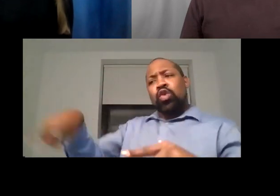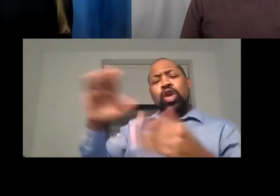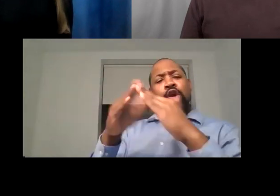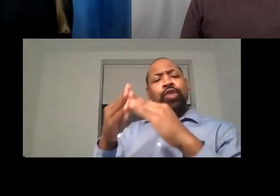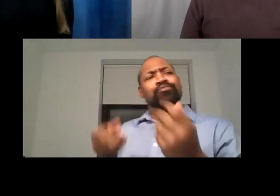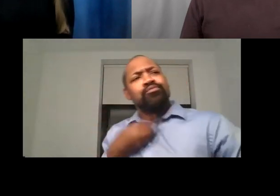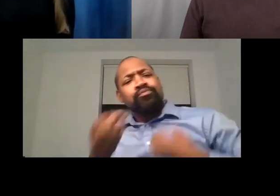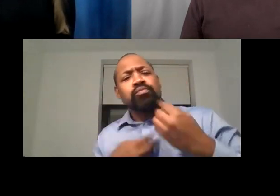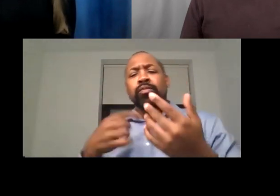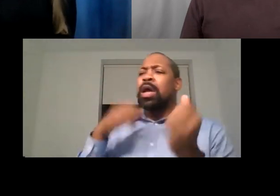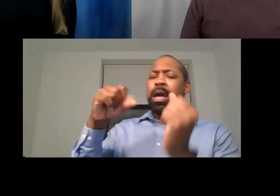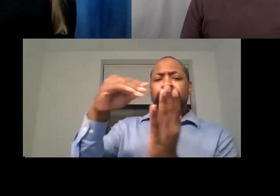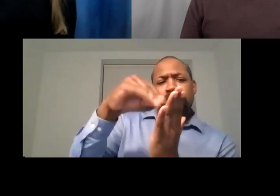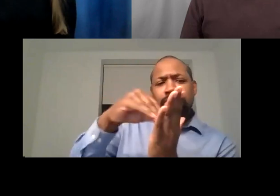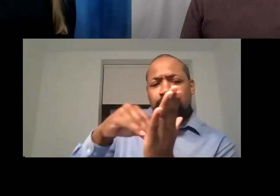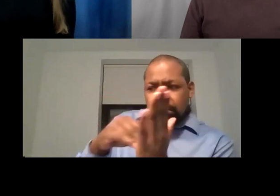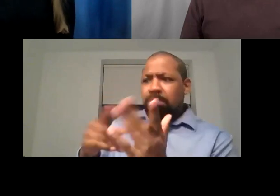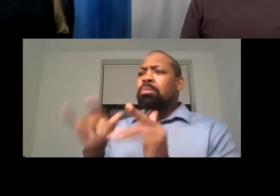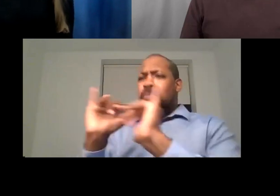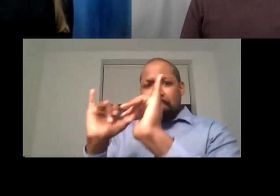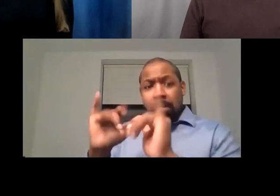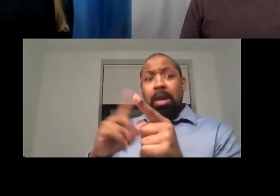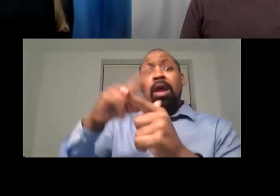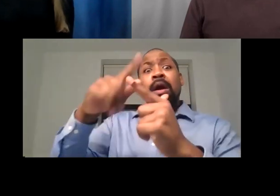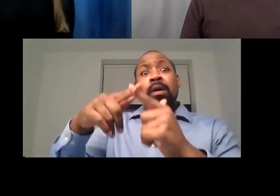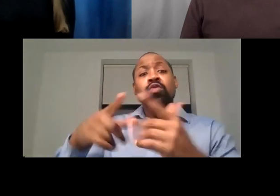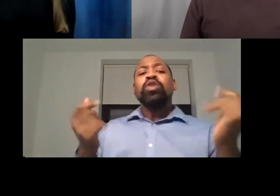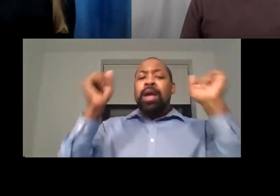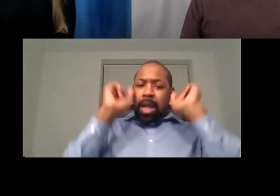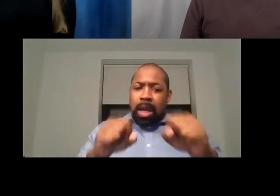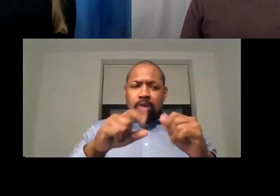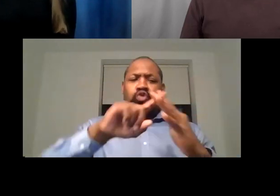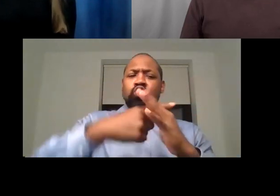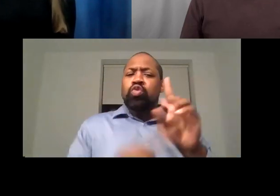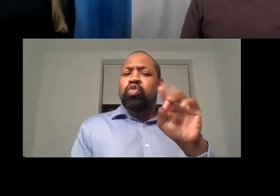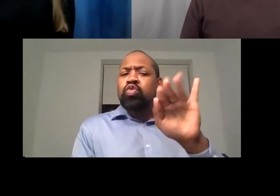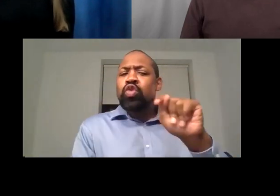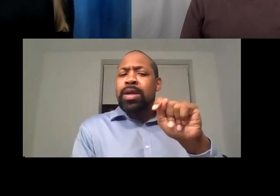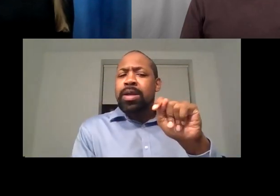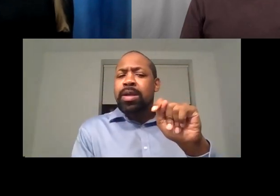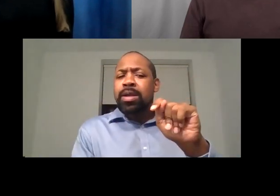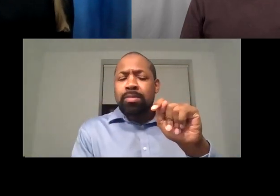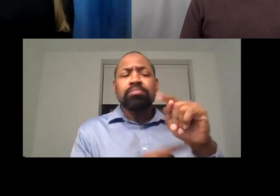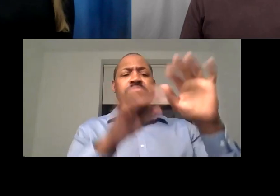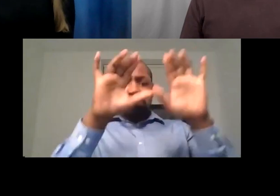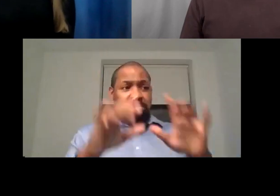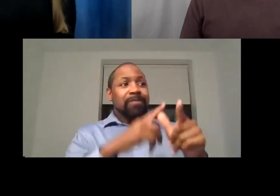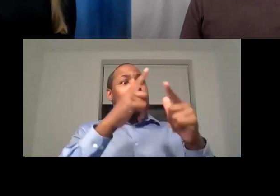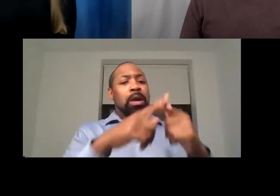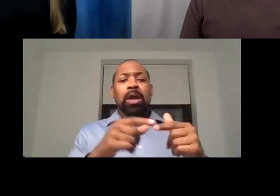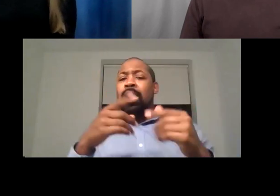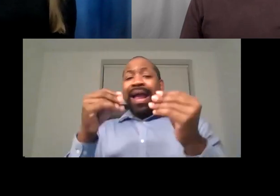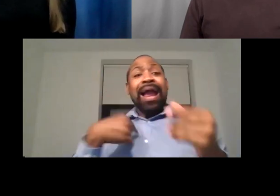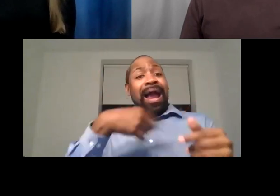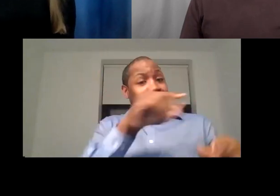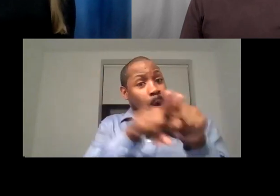been absent. So we want to give the floor to the community to take notes on what bills they want to see, and then we can